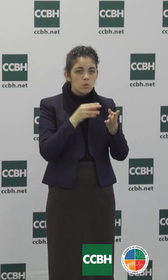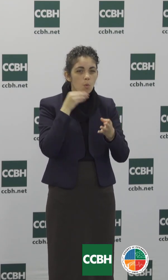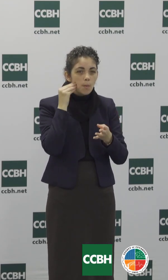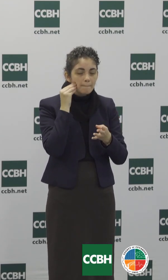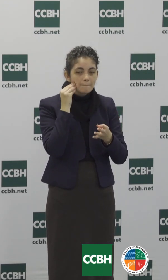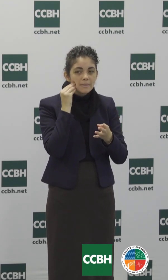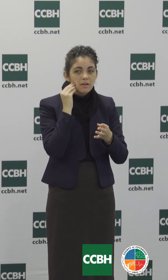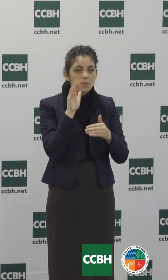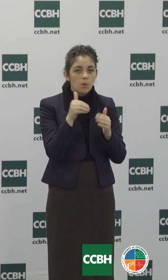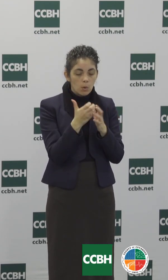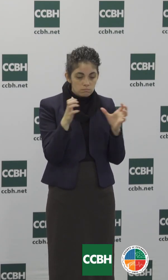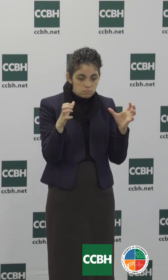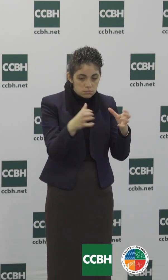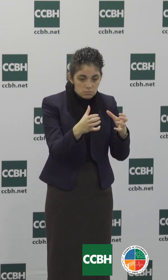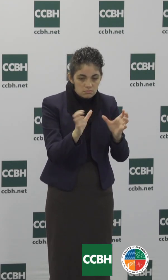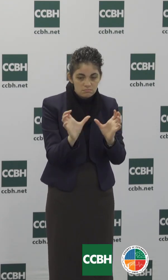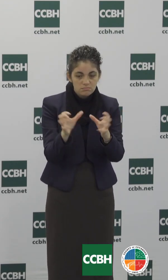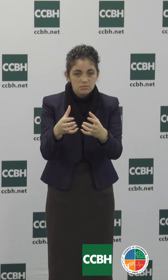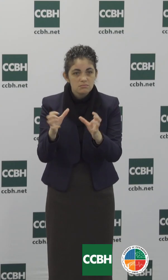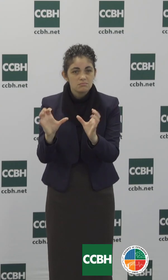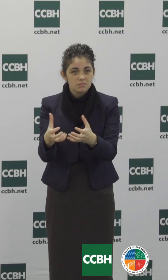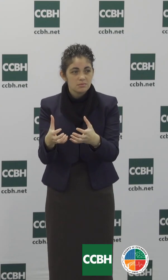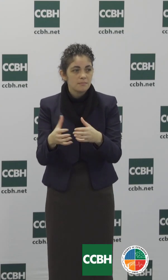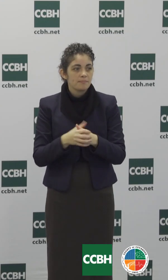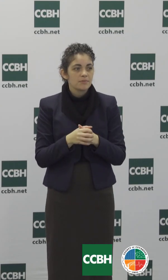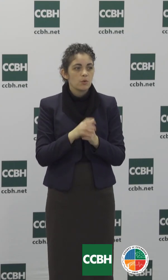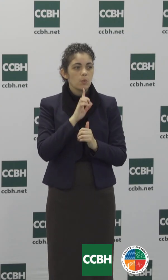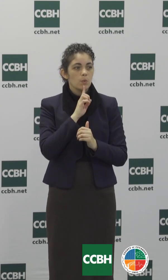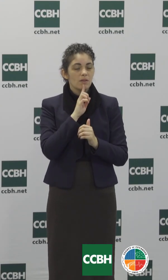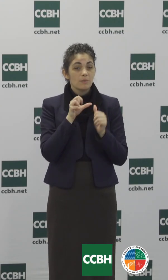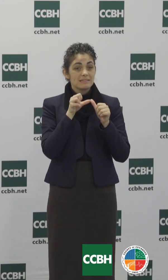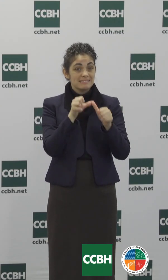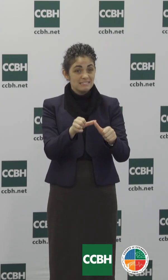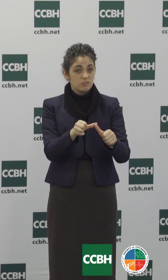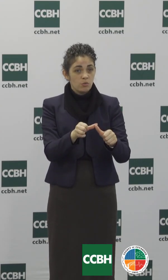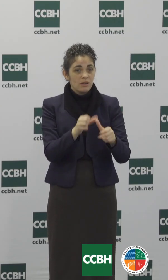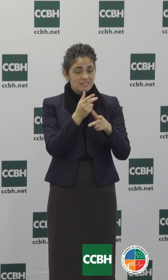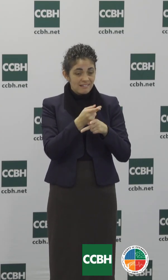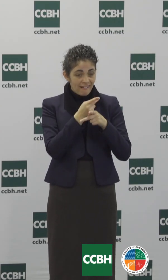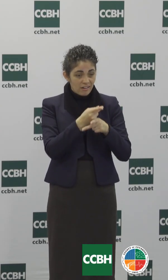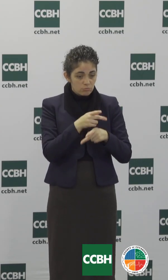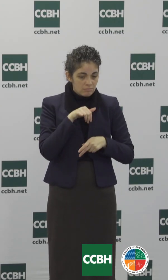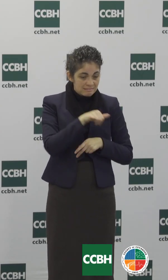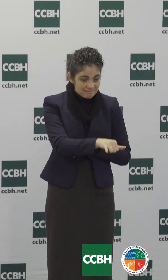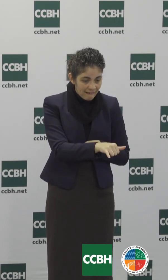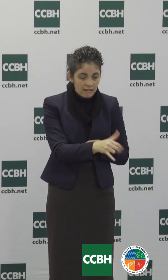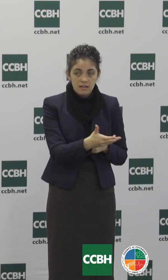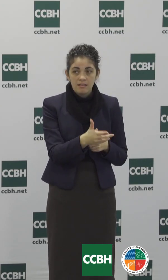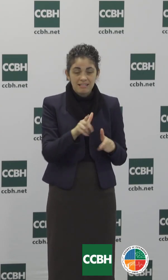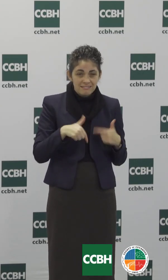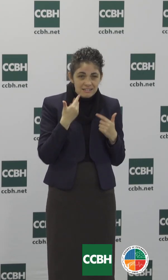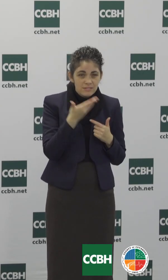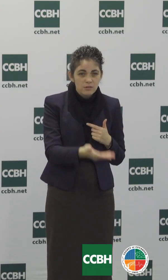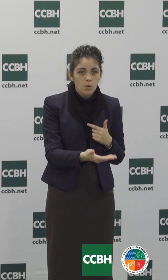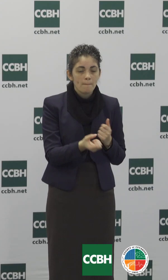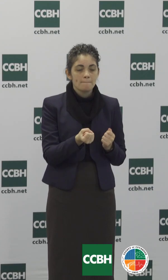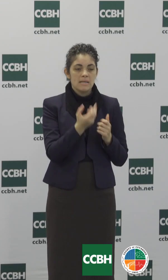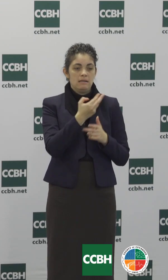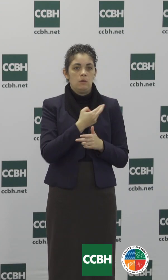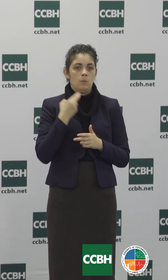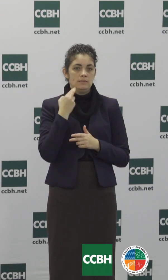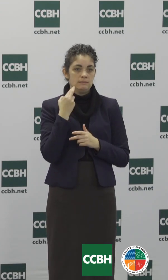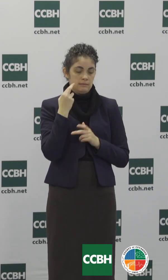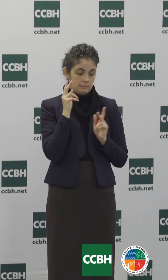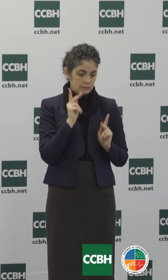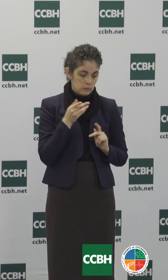places where people are in close contact. And so consequently, particularly with long-term care facilities, we know that there are a lot of at-risk people that live in